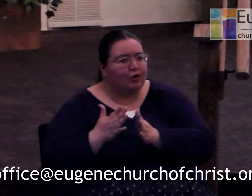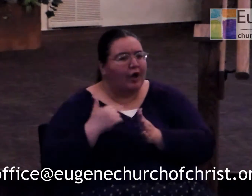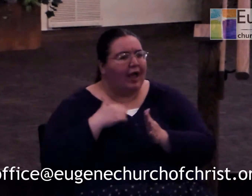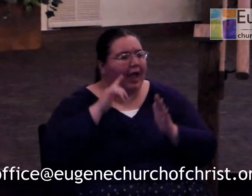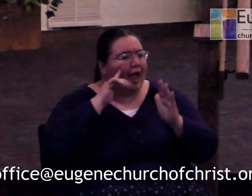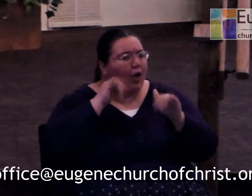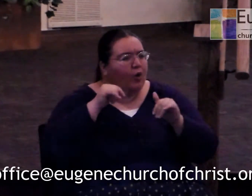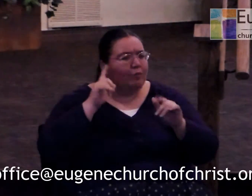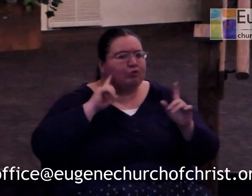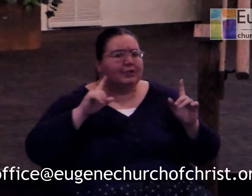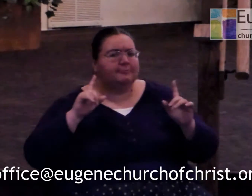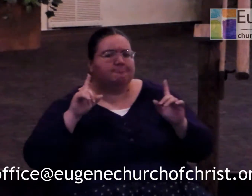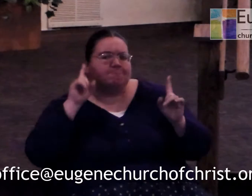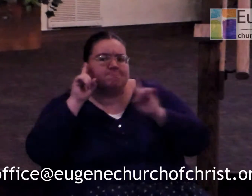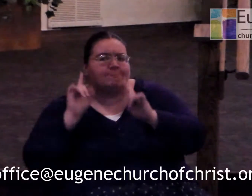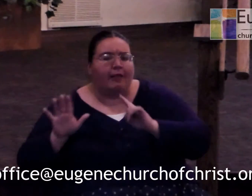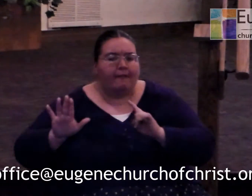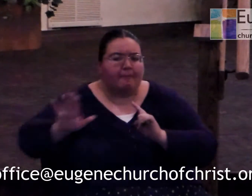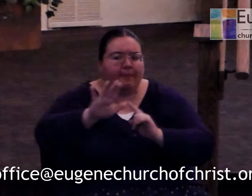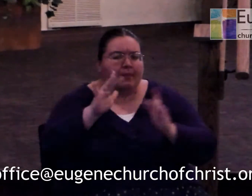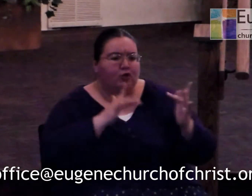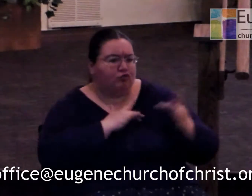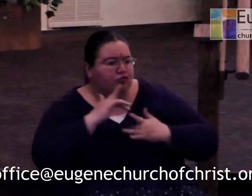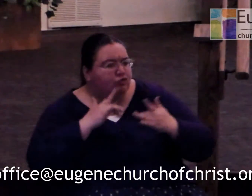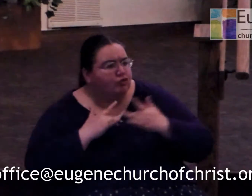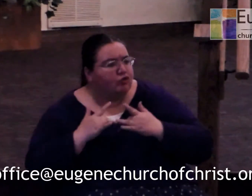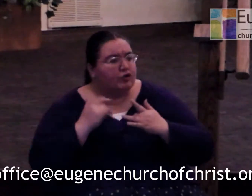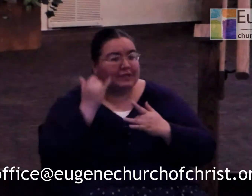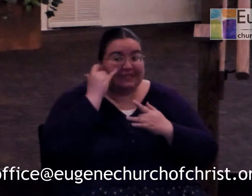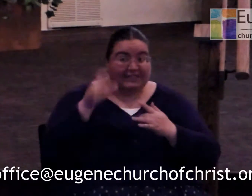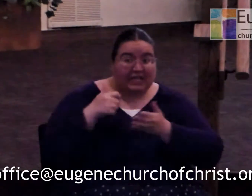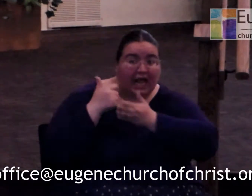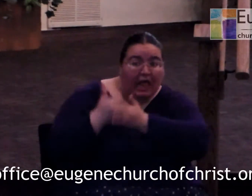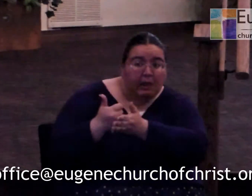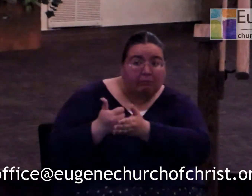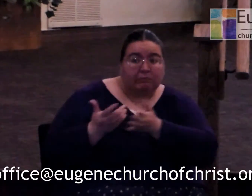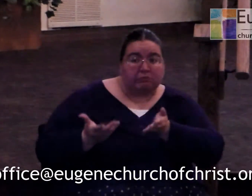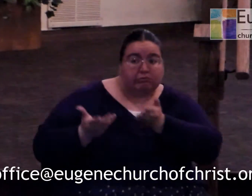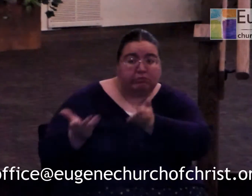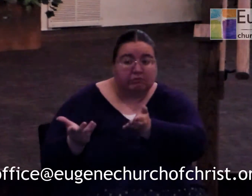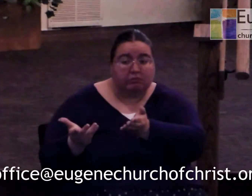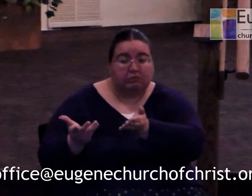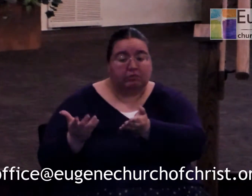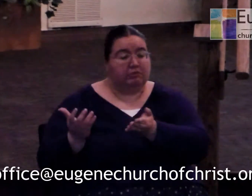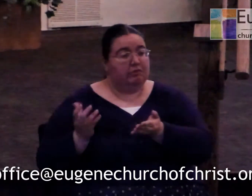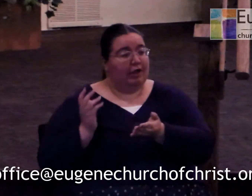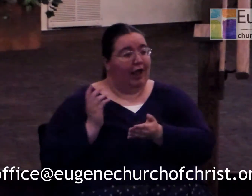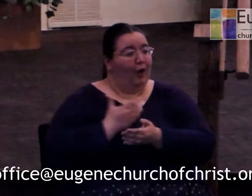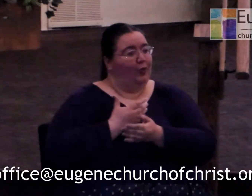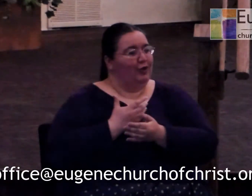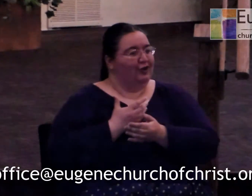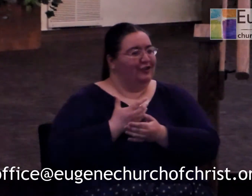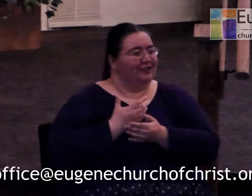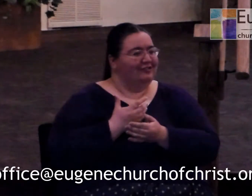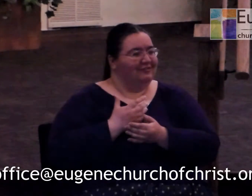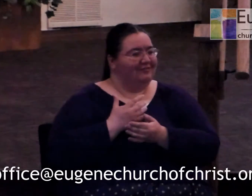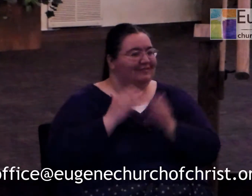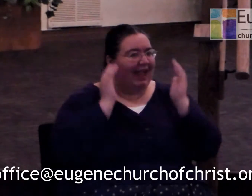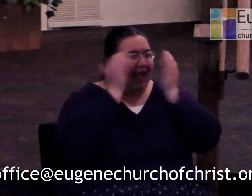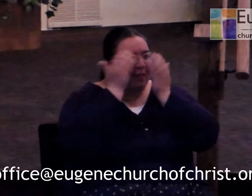those things. If there are things we can do to help out, we try to do that. Something like our trunk or treat that's coming out. I hope that there are kids who live nearby that will